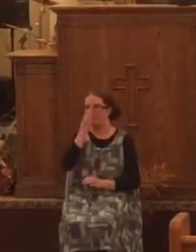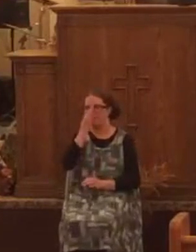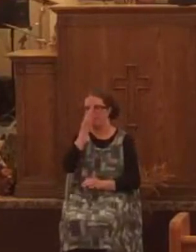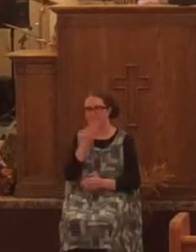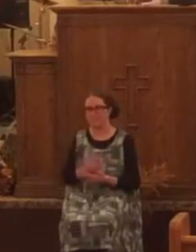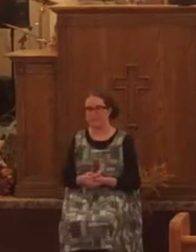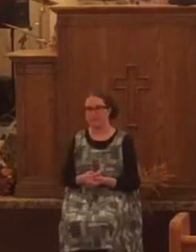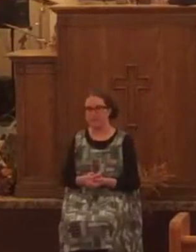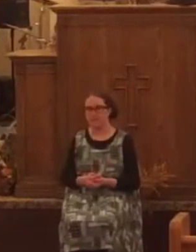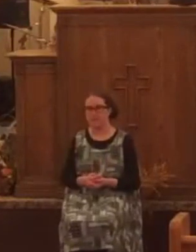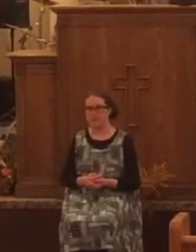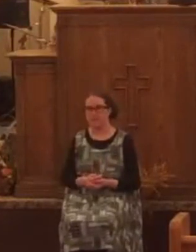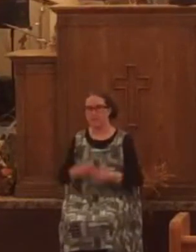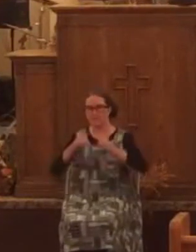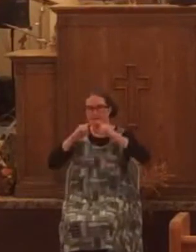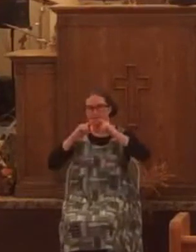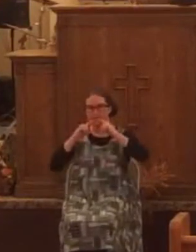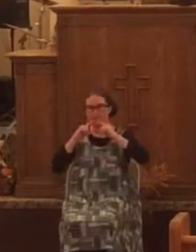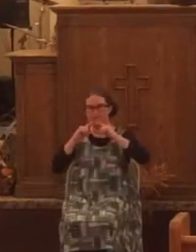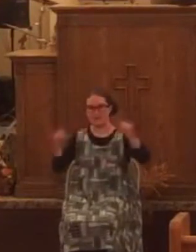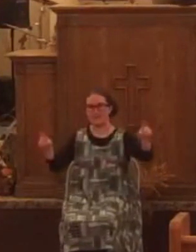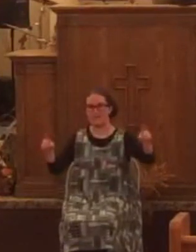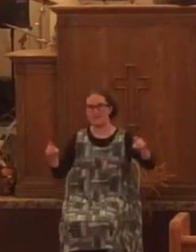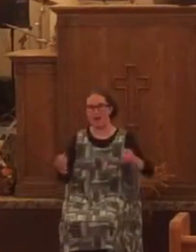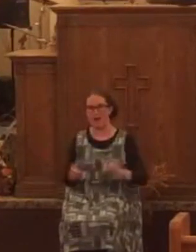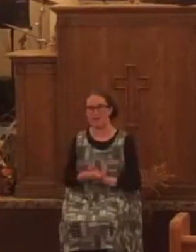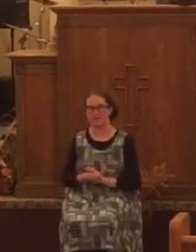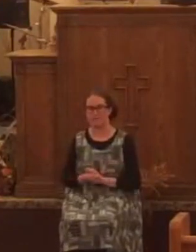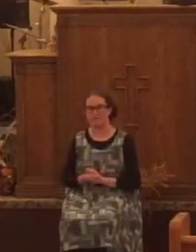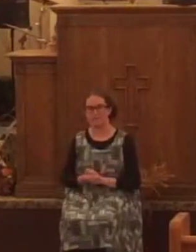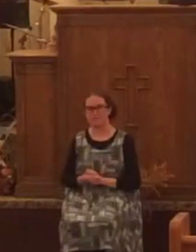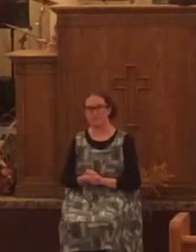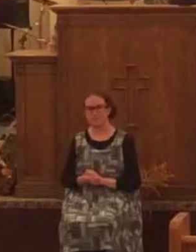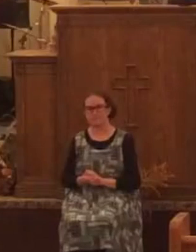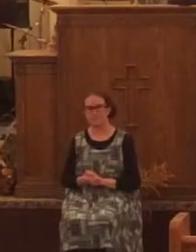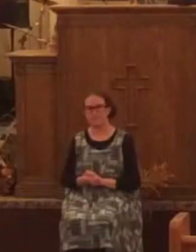Woo, we can testify. He took the cussing out.